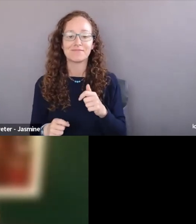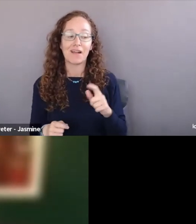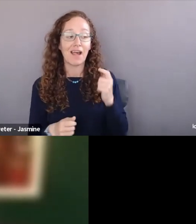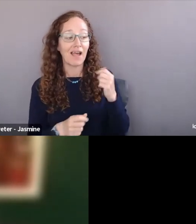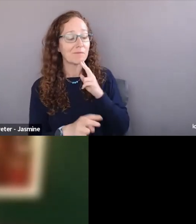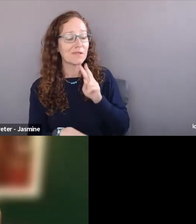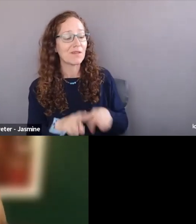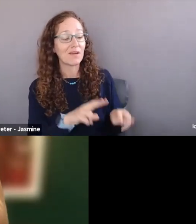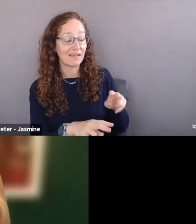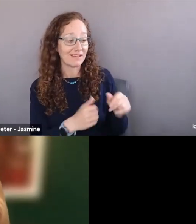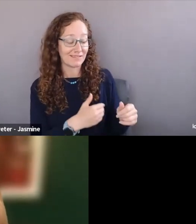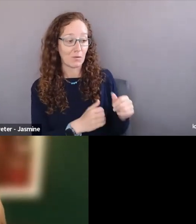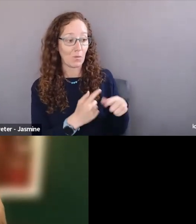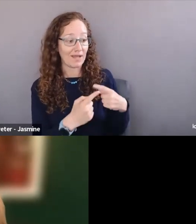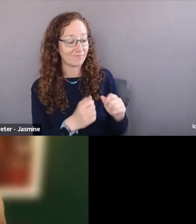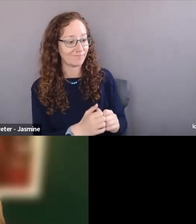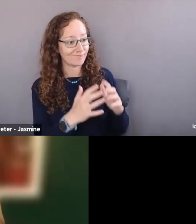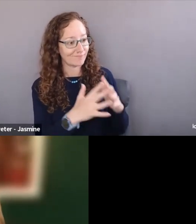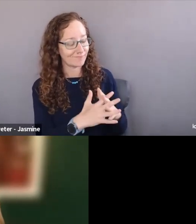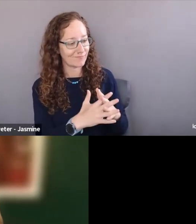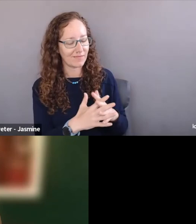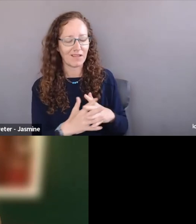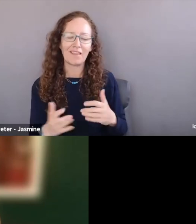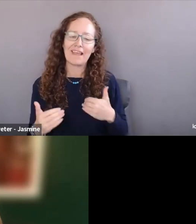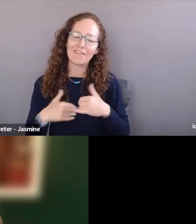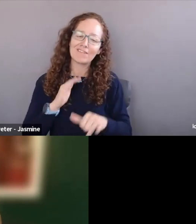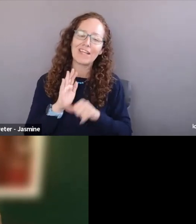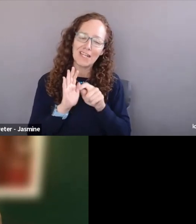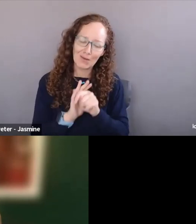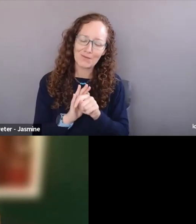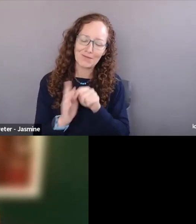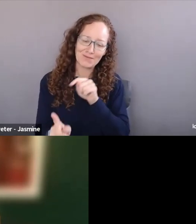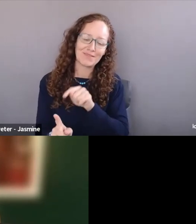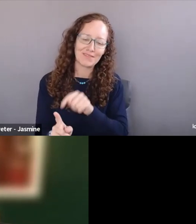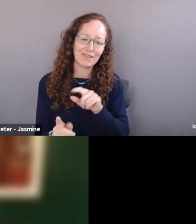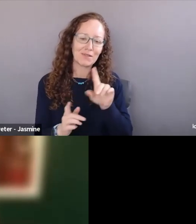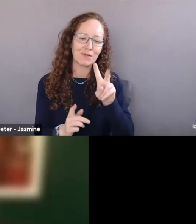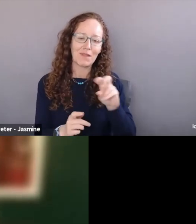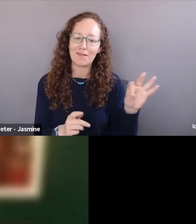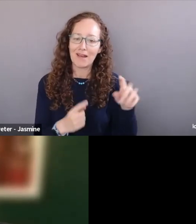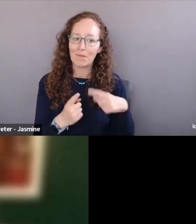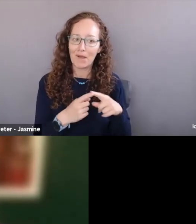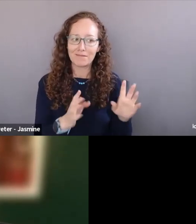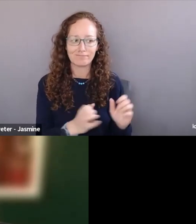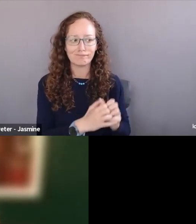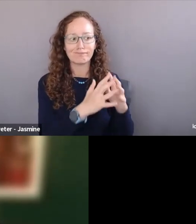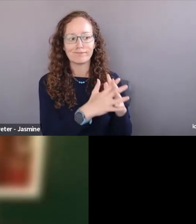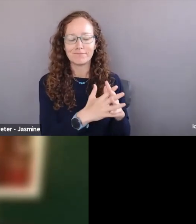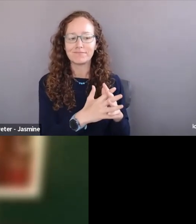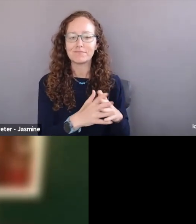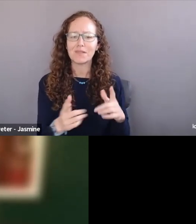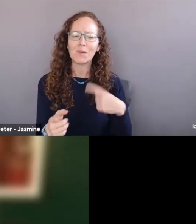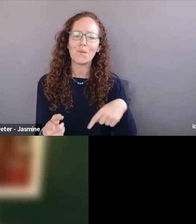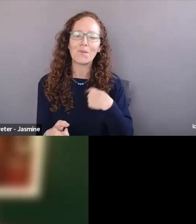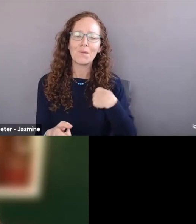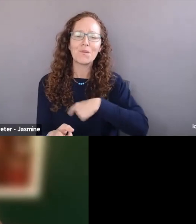on YouTube today. Boy, we all looked so young in 2009. And, you know, you had put together this